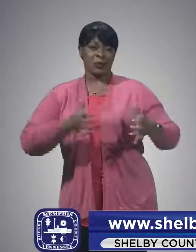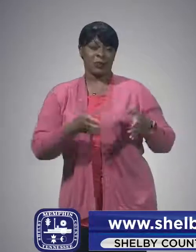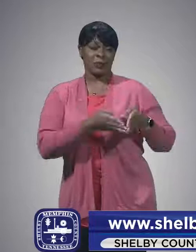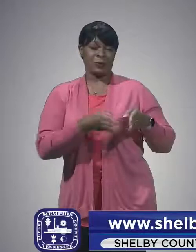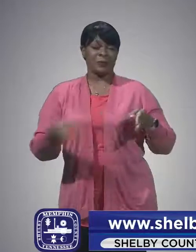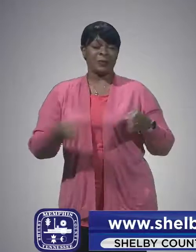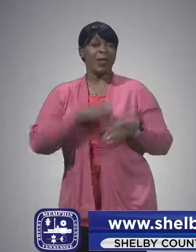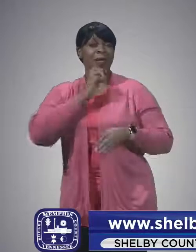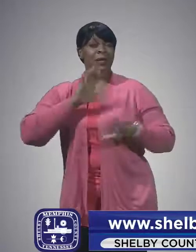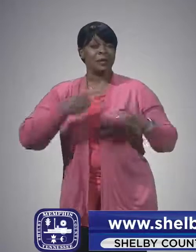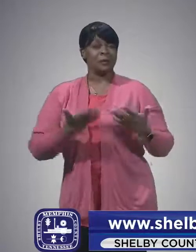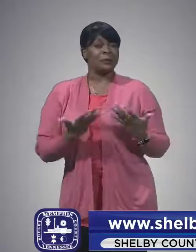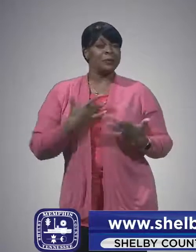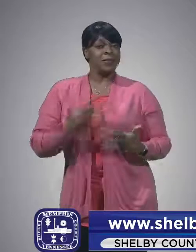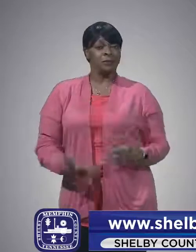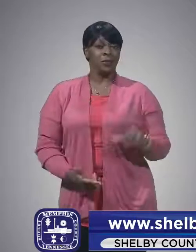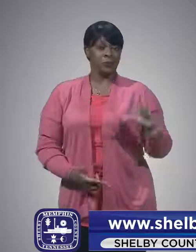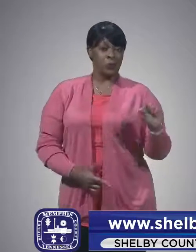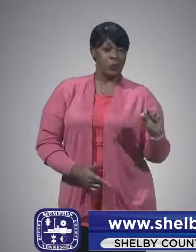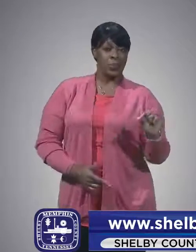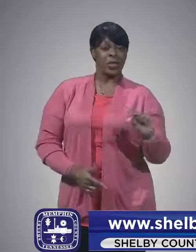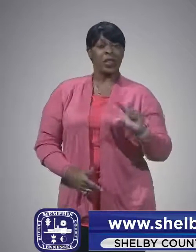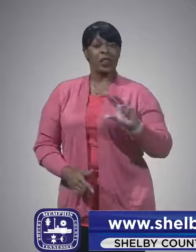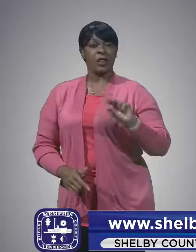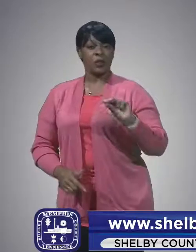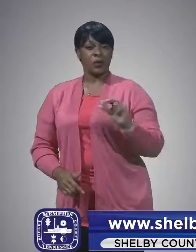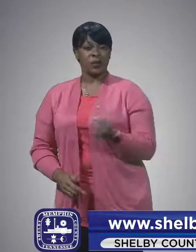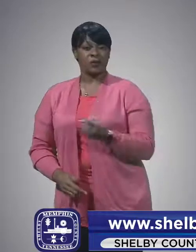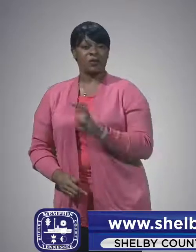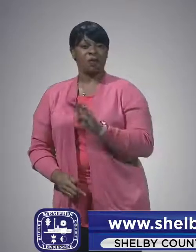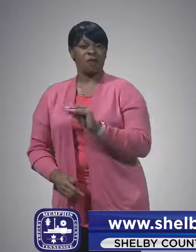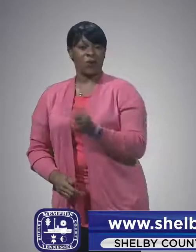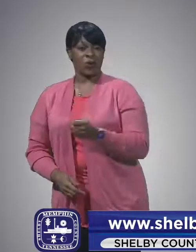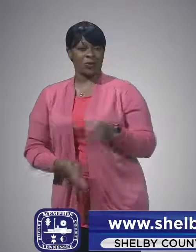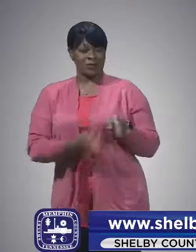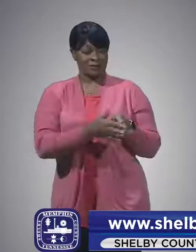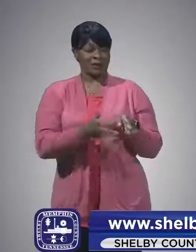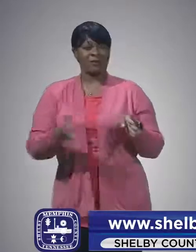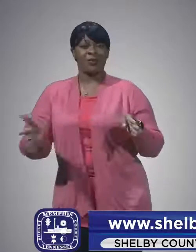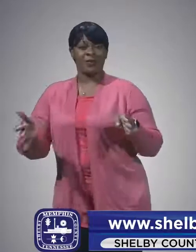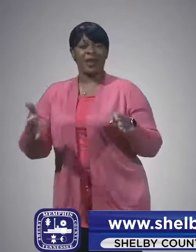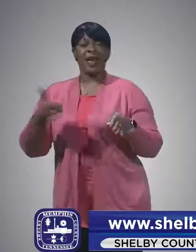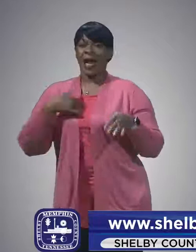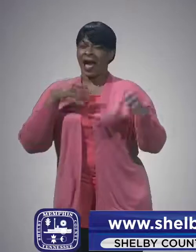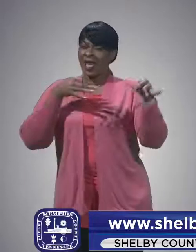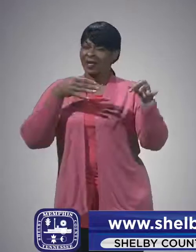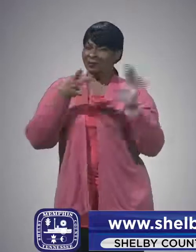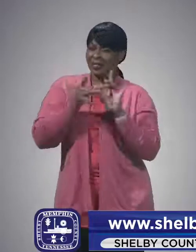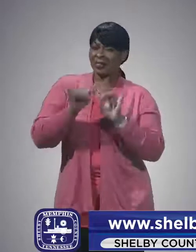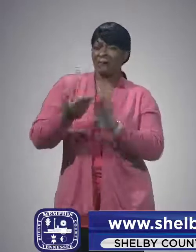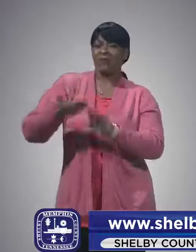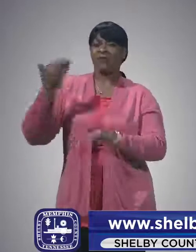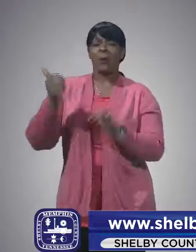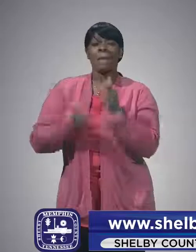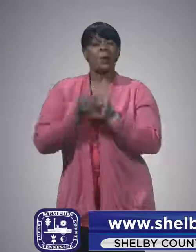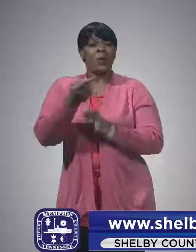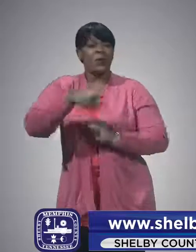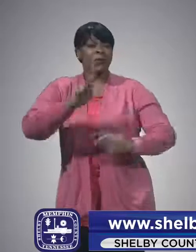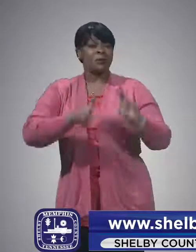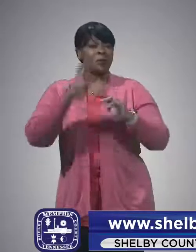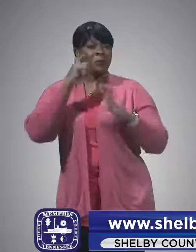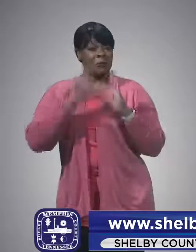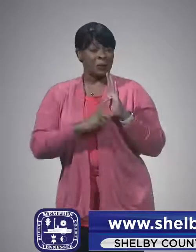in those age groups 20s, 30s, and 40s. And I think I've made this point before. A lot of those folks that